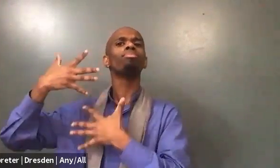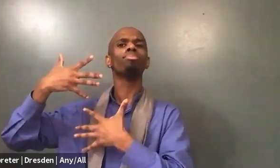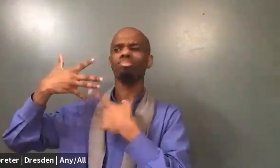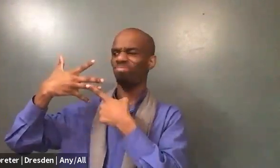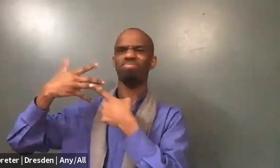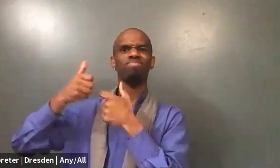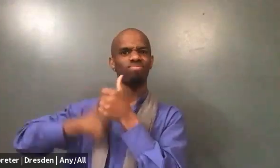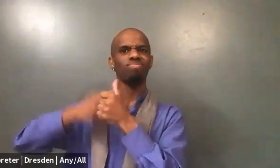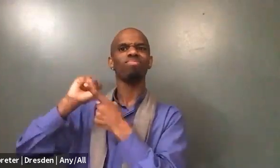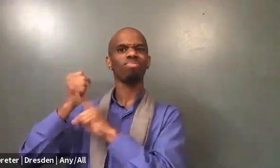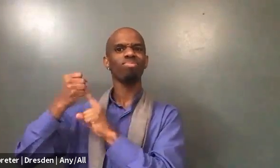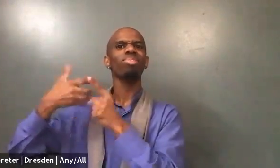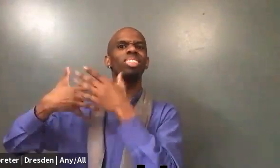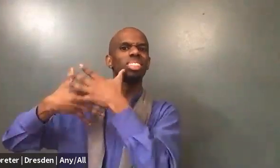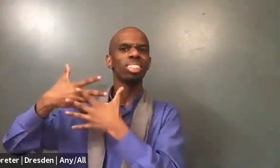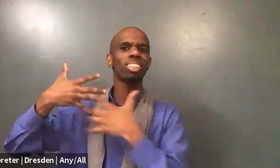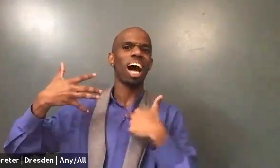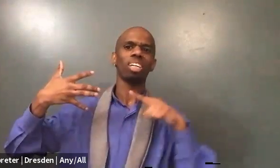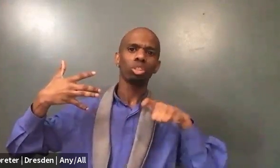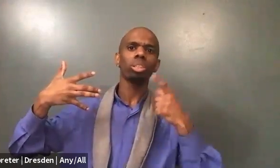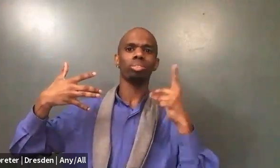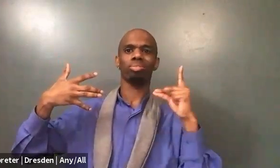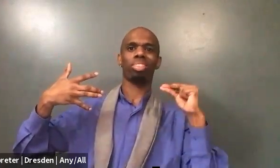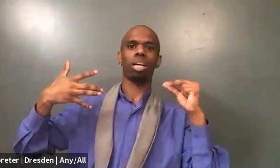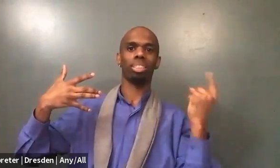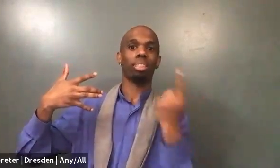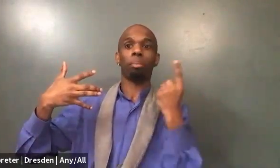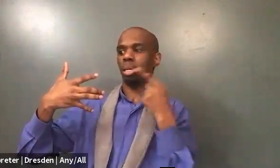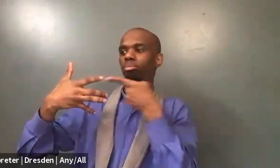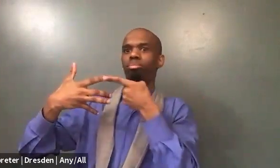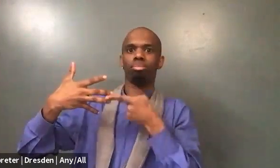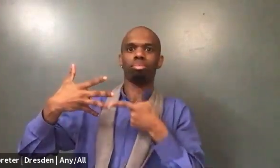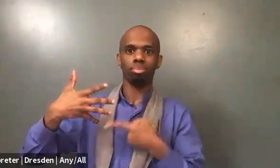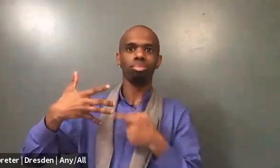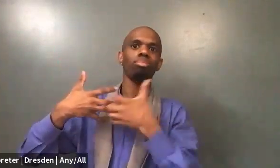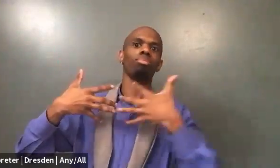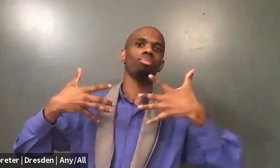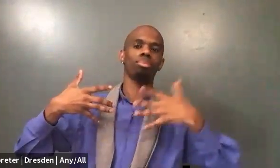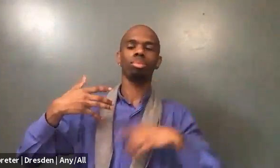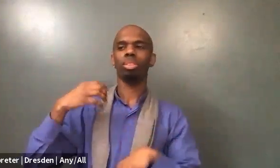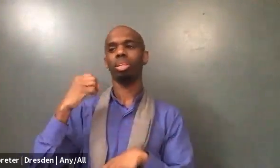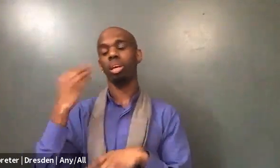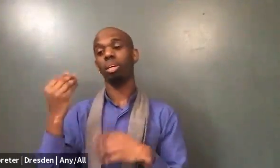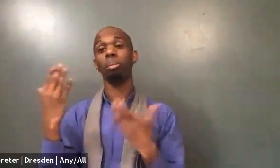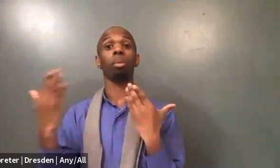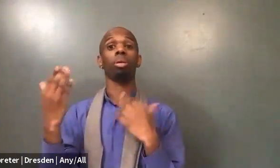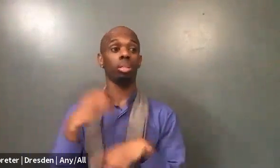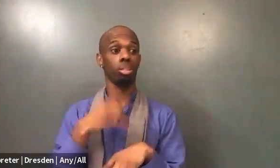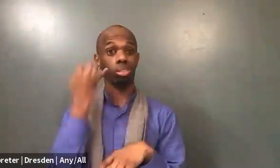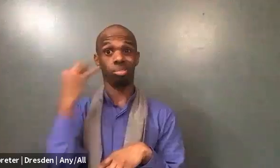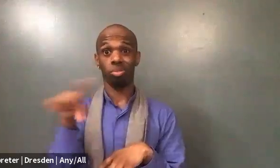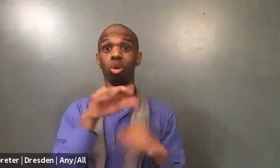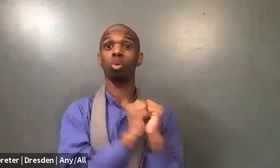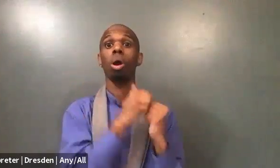and I also thinking about a safety plan, maybe when you're with your family or you're with your friends, thinking about what are we going to do together as either